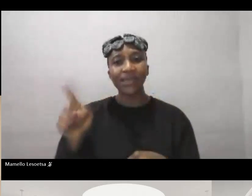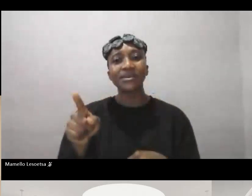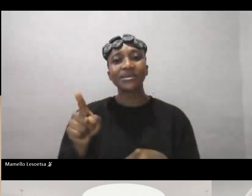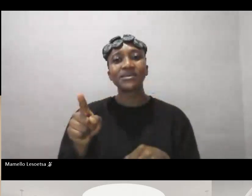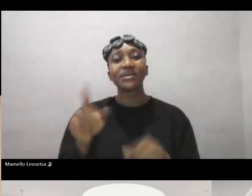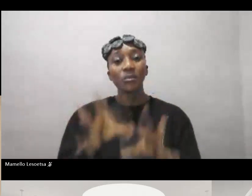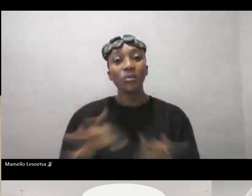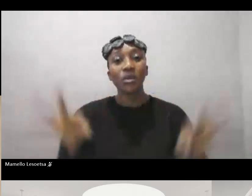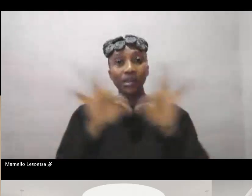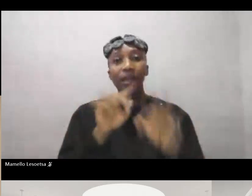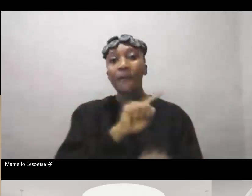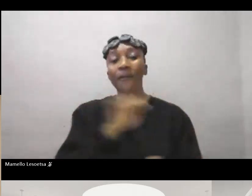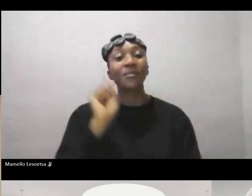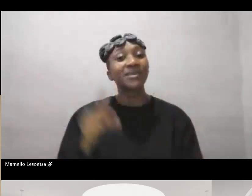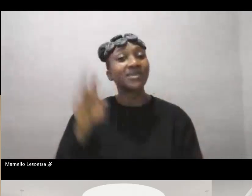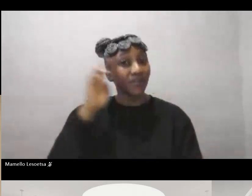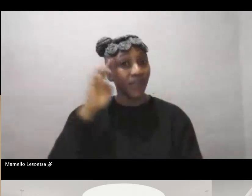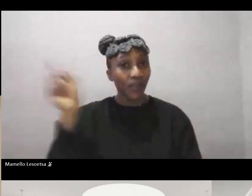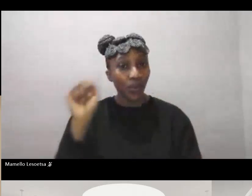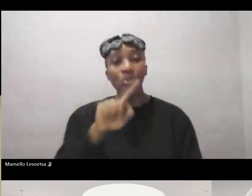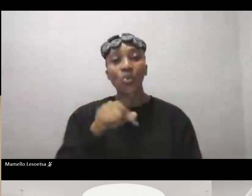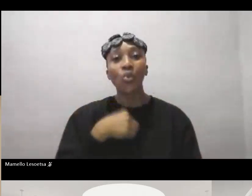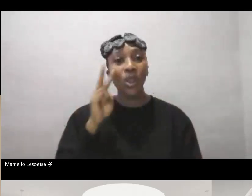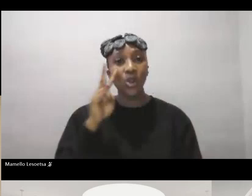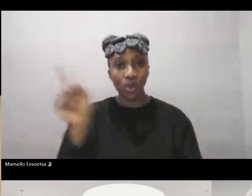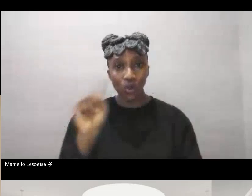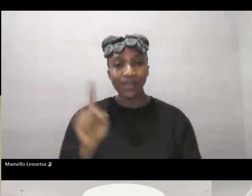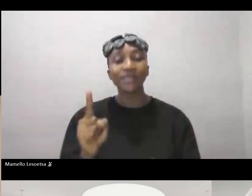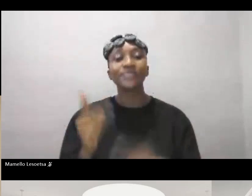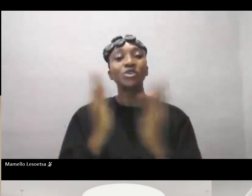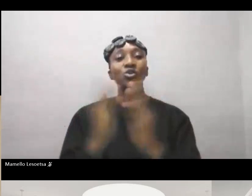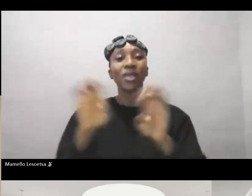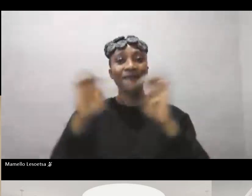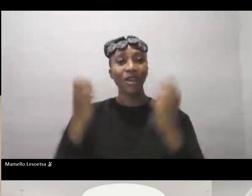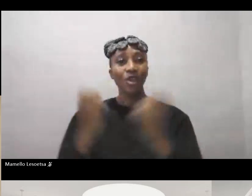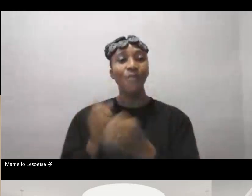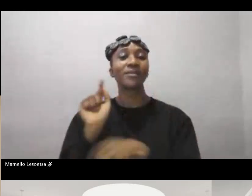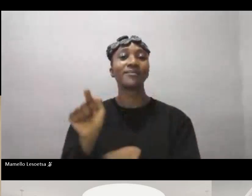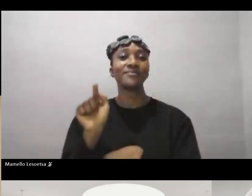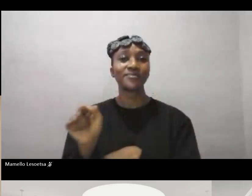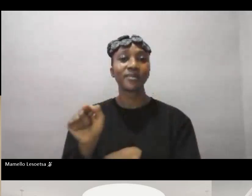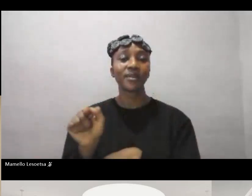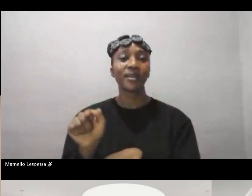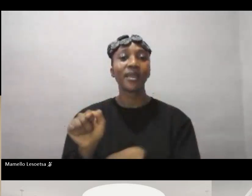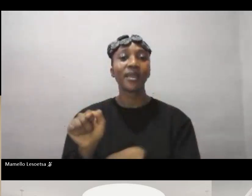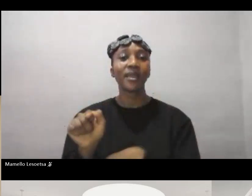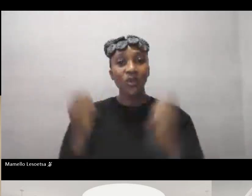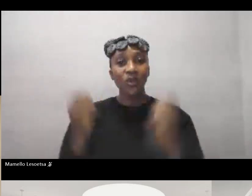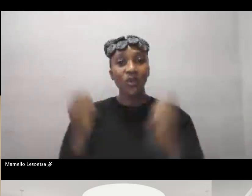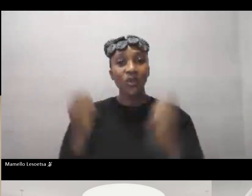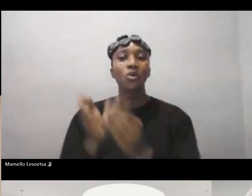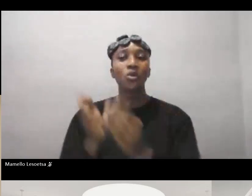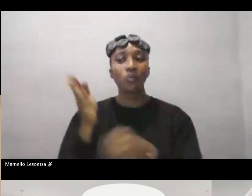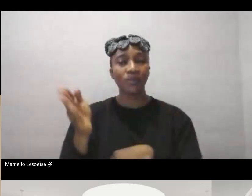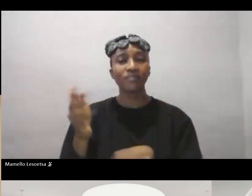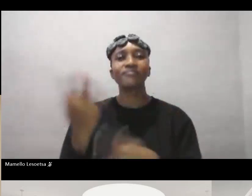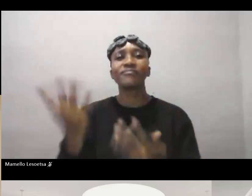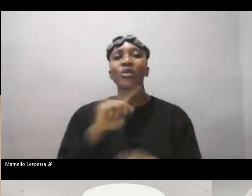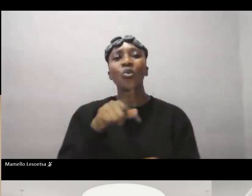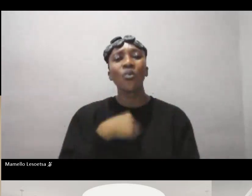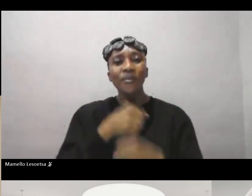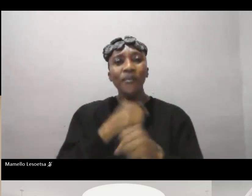the first thing we are looking at is the school environment, the learning environment for the school. So how is it that we make sure